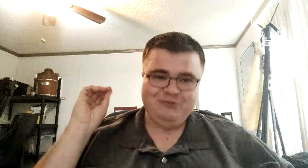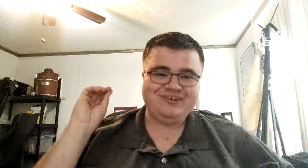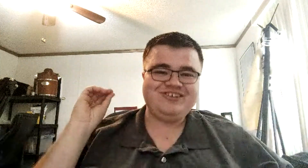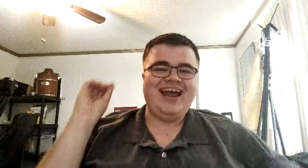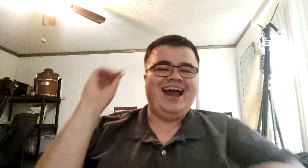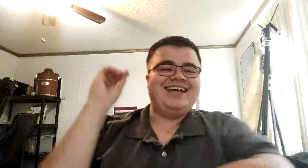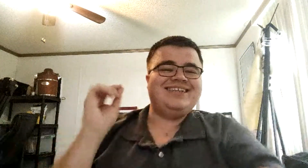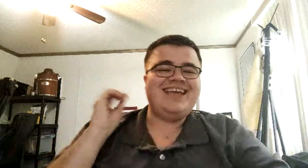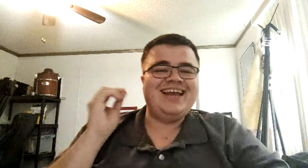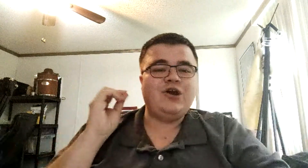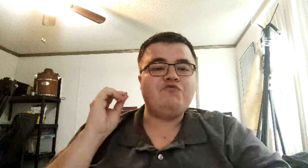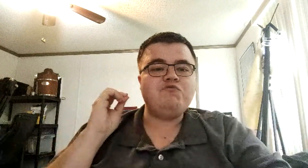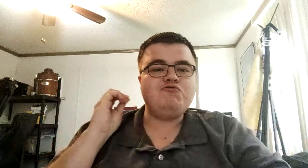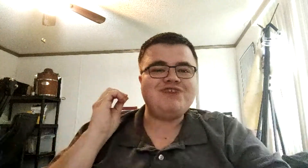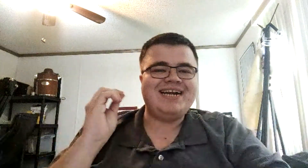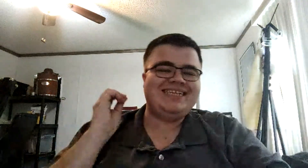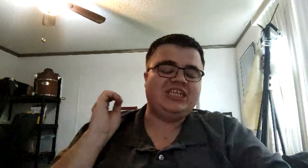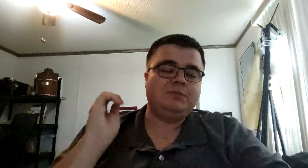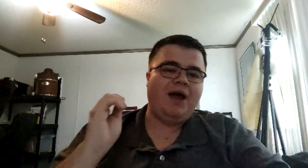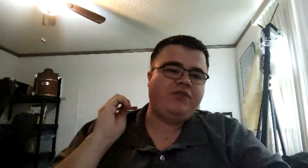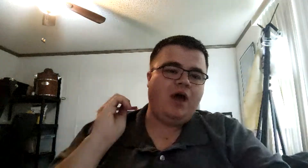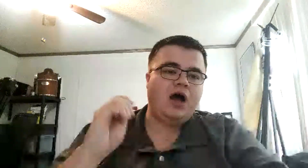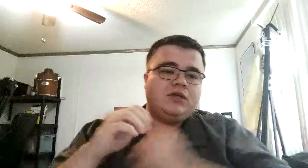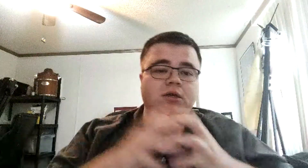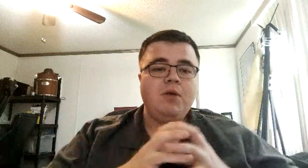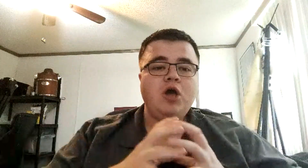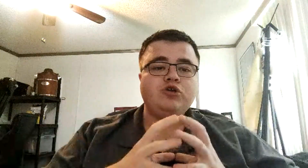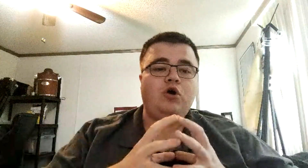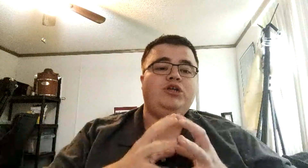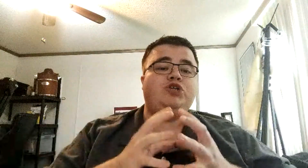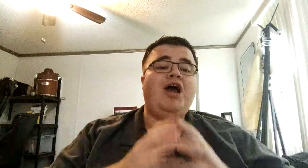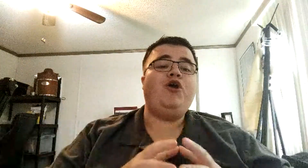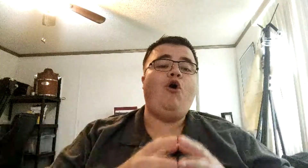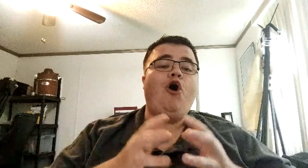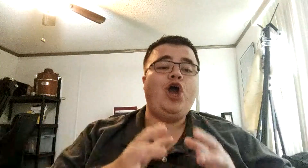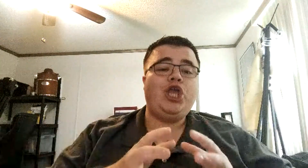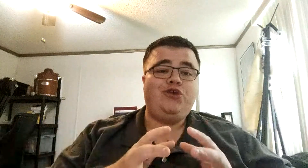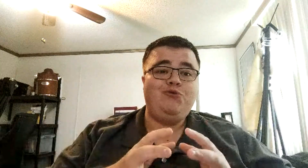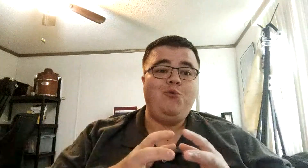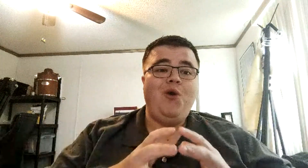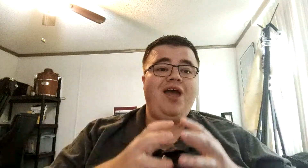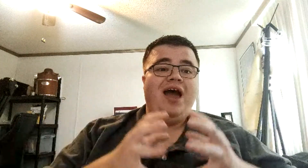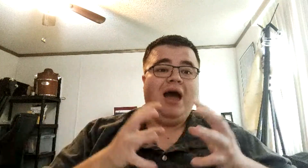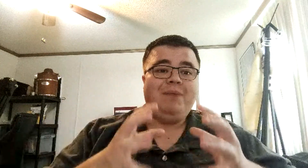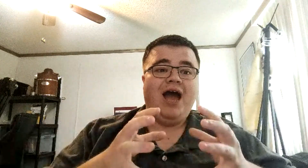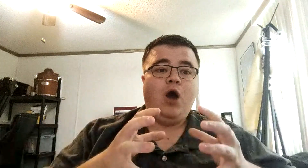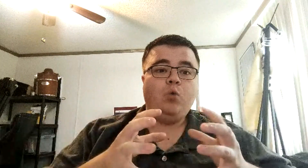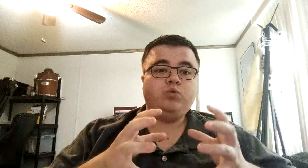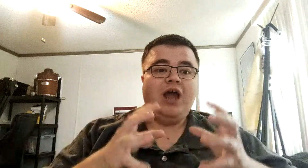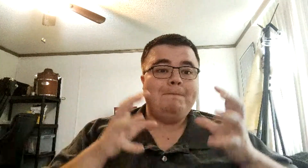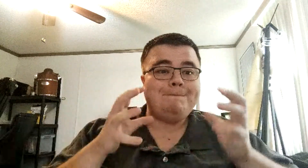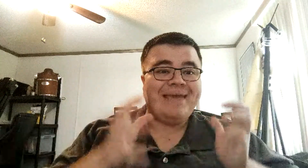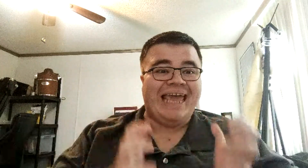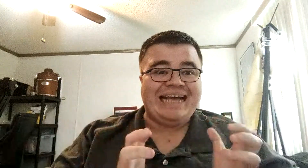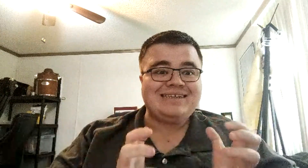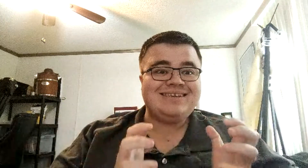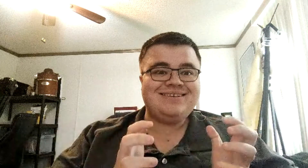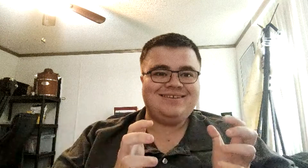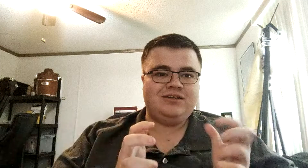which Alexander really despite the argument. So he's trying to argue about pigs,